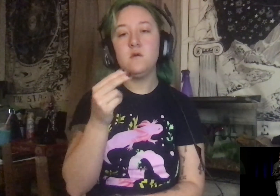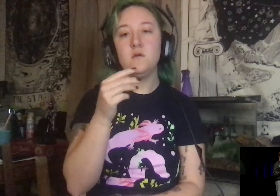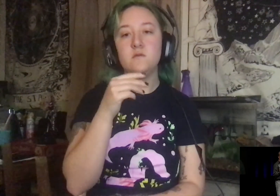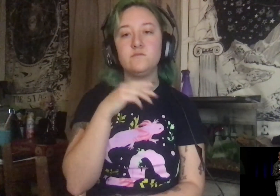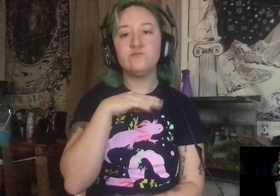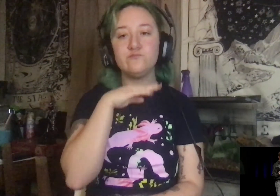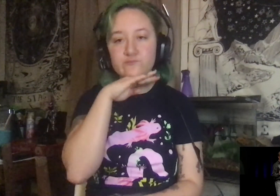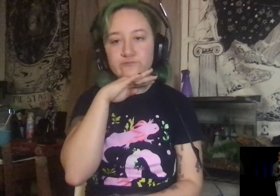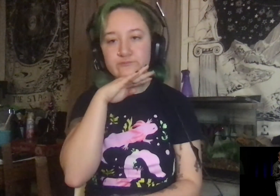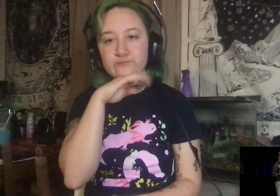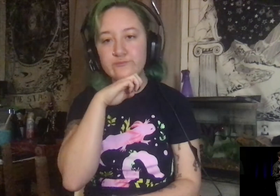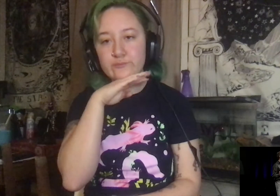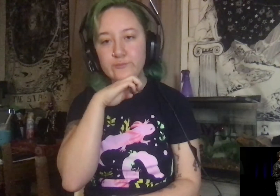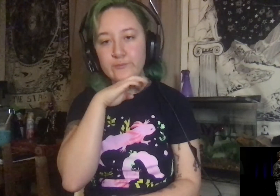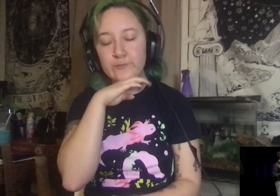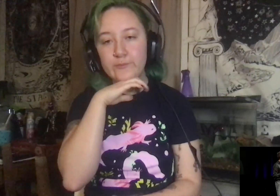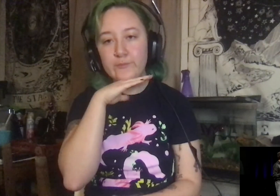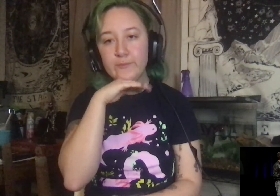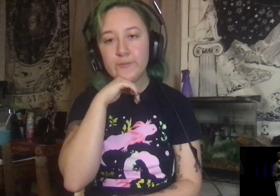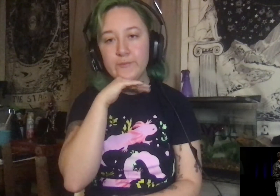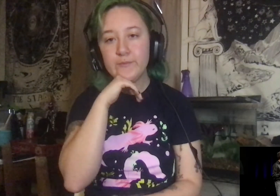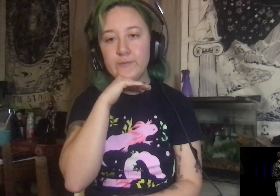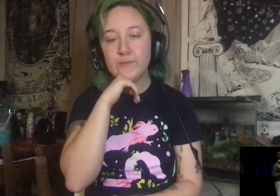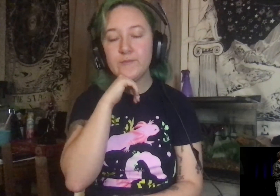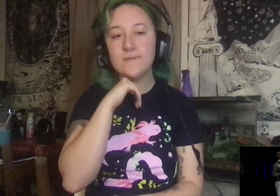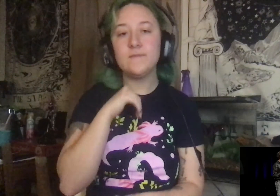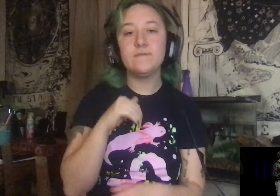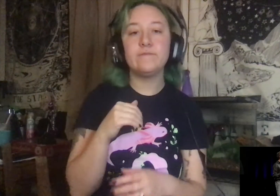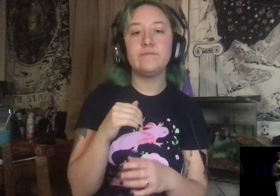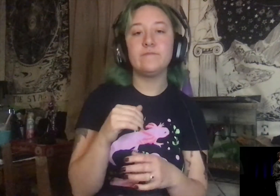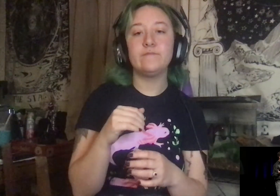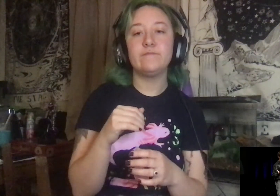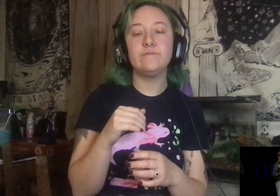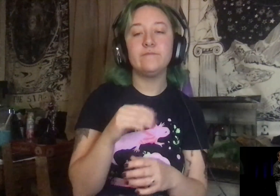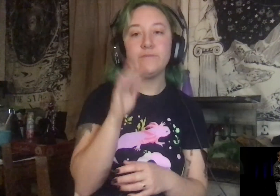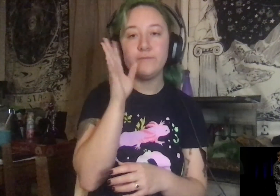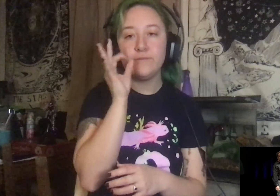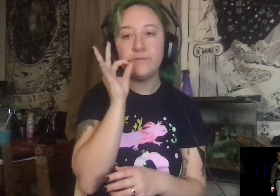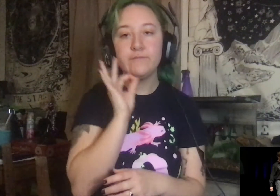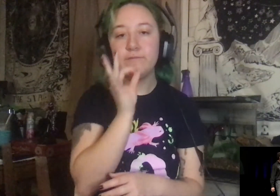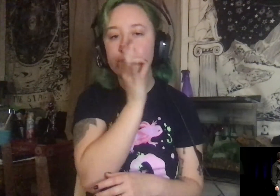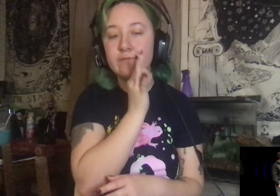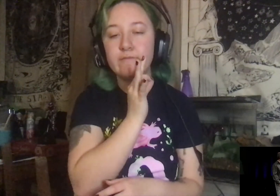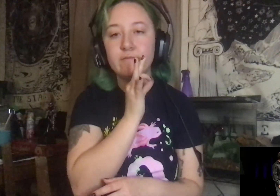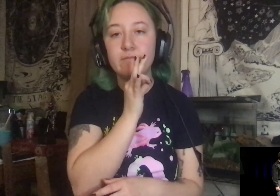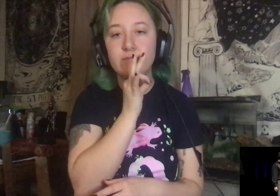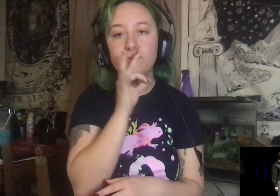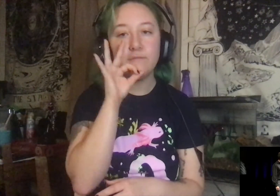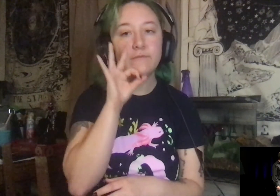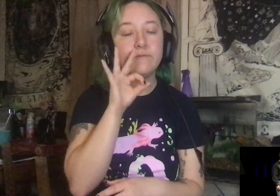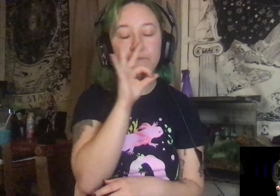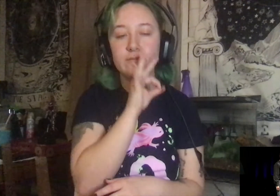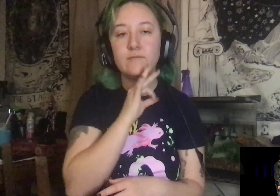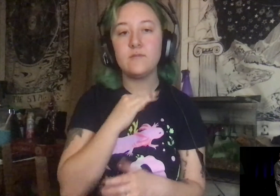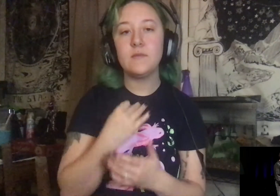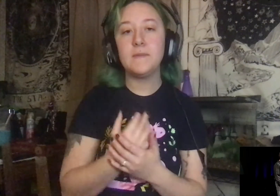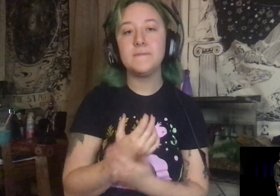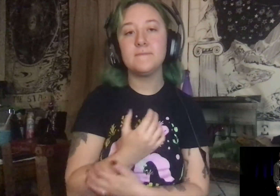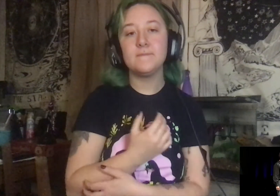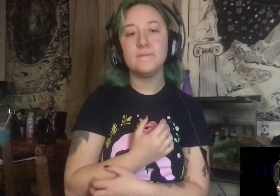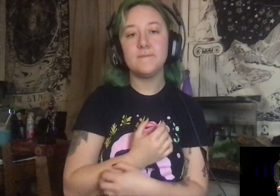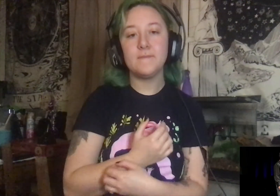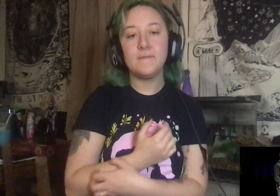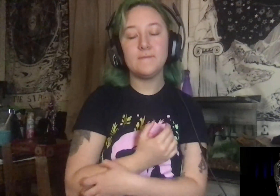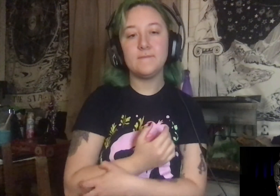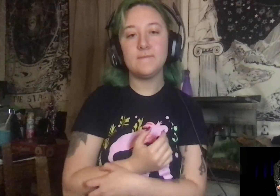him, did you follow your passion here? He'd laugh at you. The guy's he just got offered like $60 million for his farm and